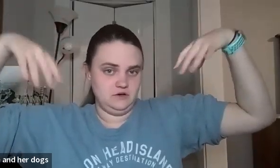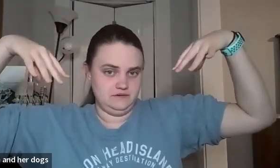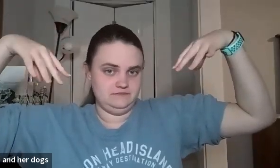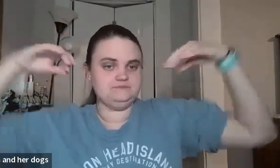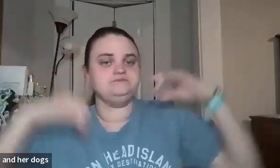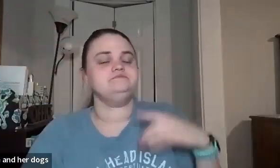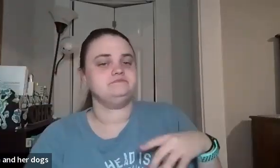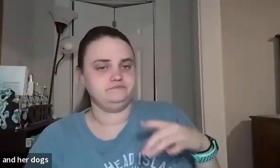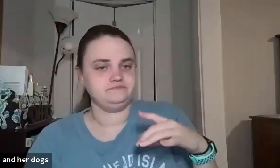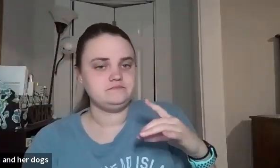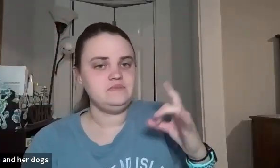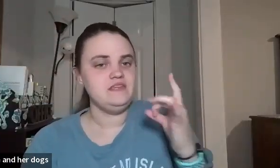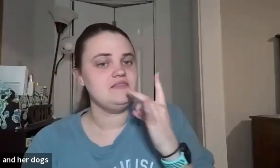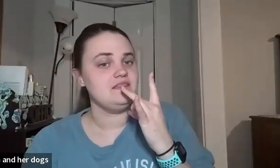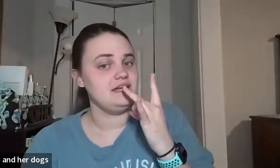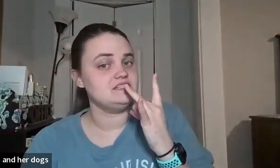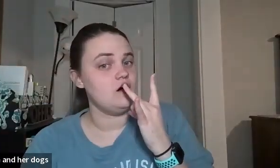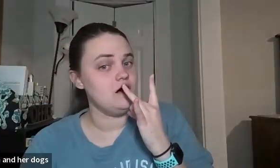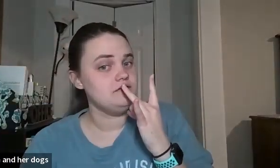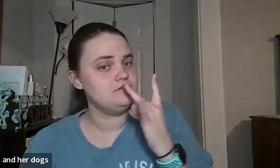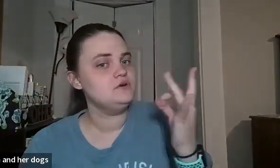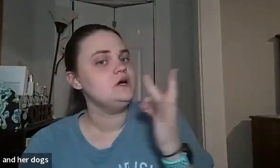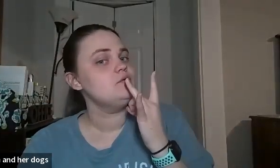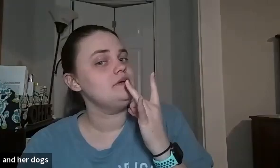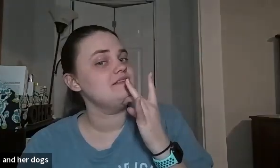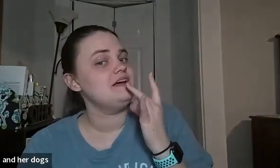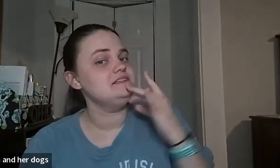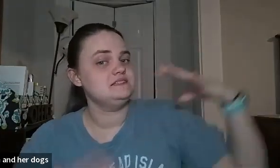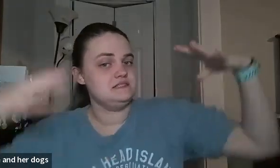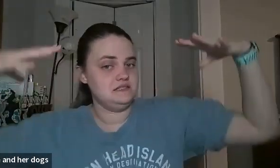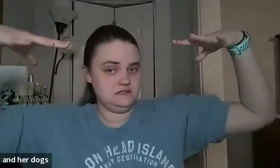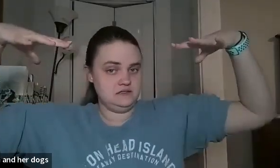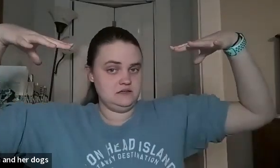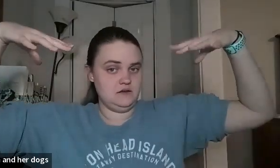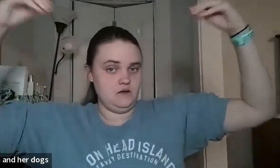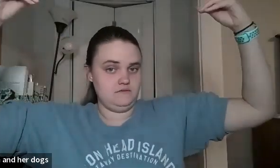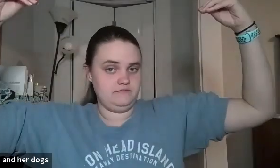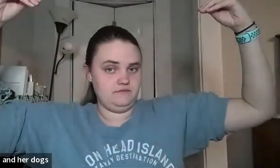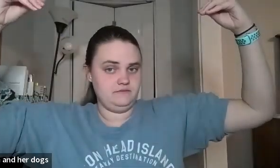On. And then lights off will be lights off.